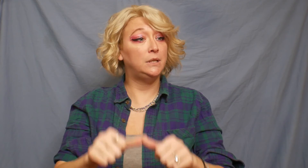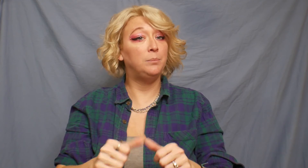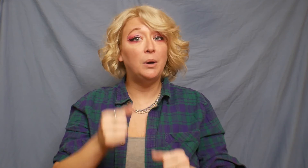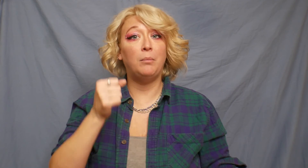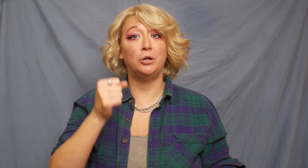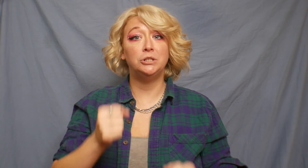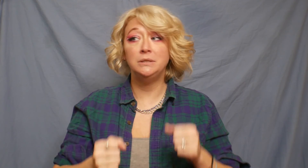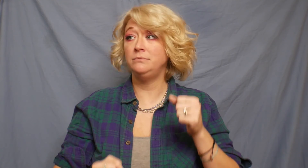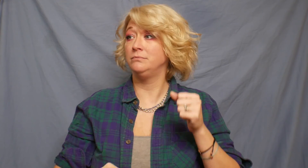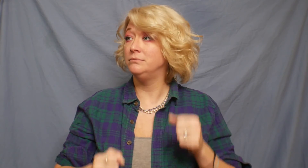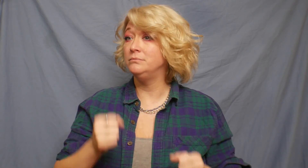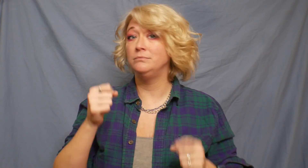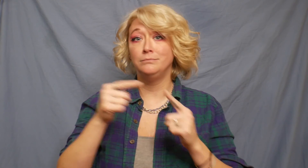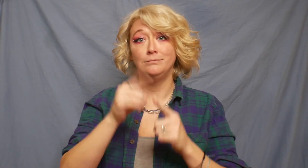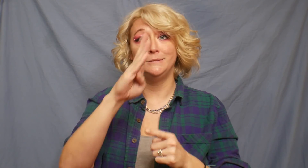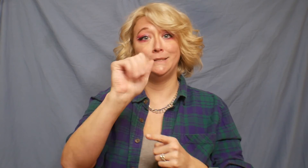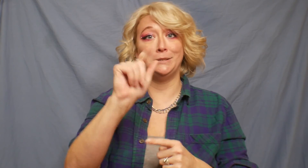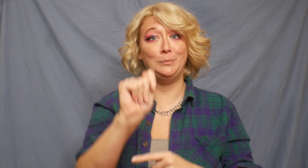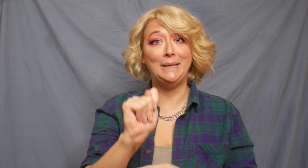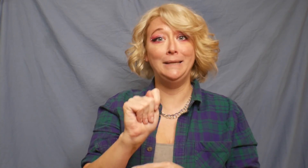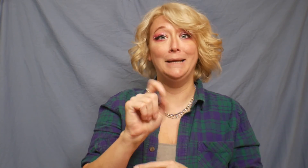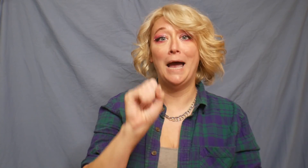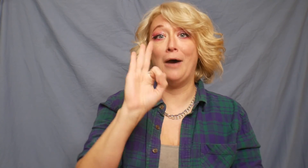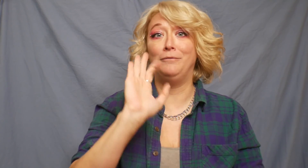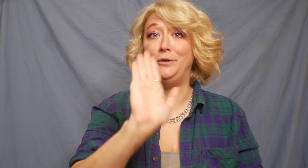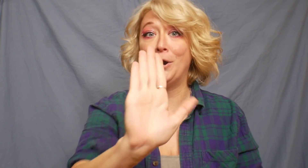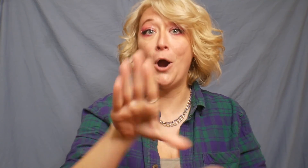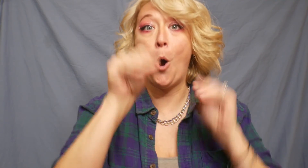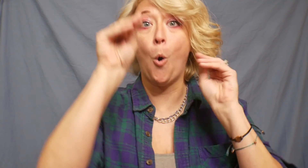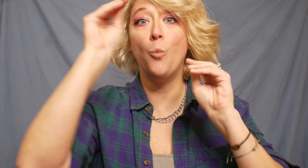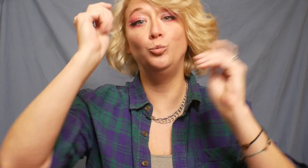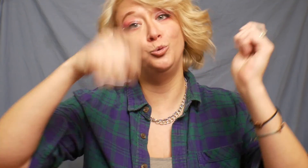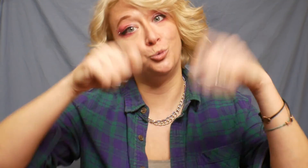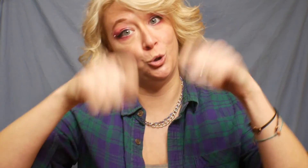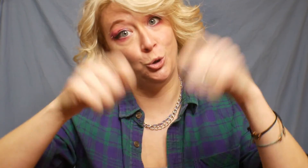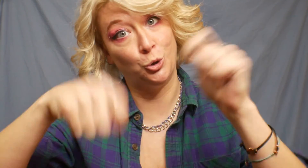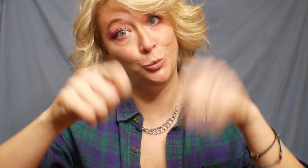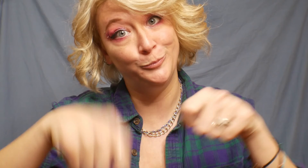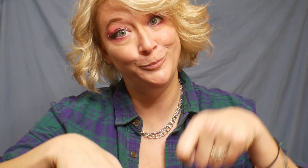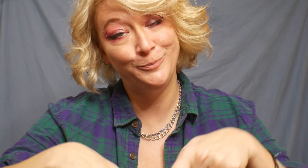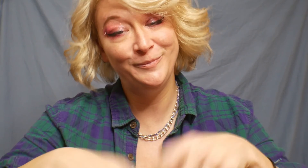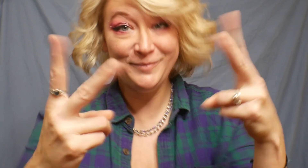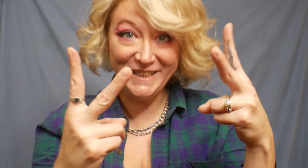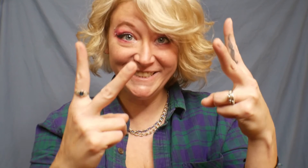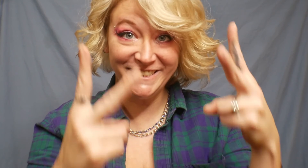on marching to the beat of your own drum. Peace.